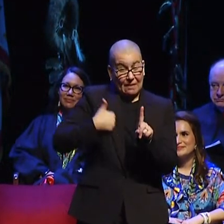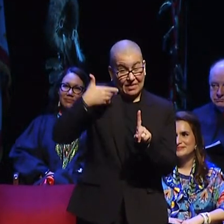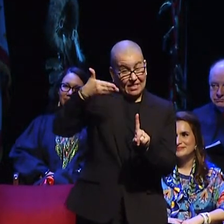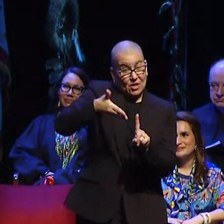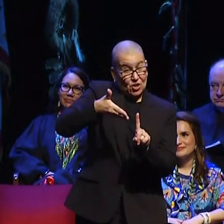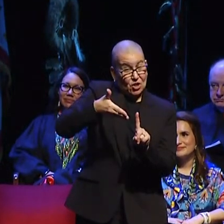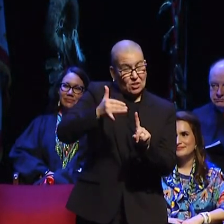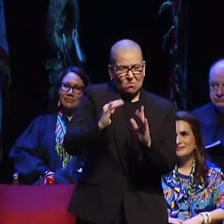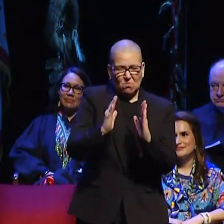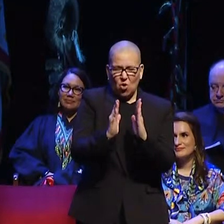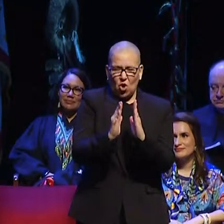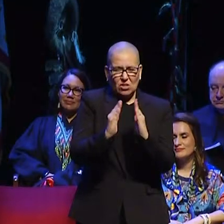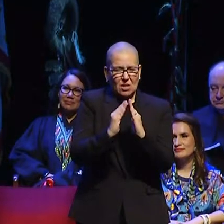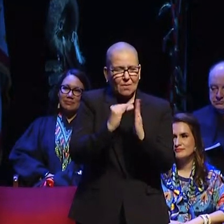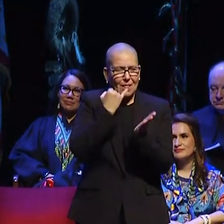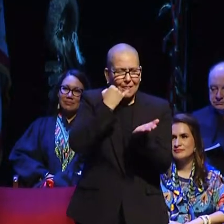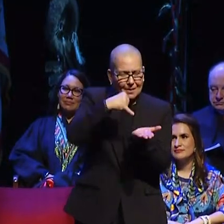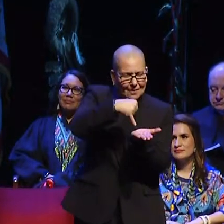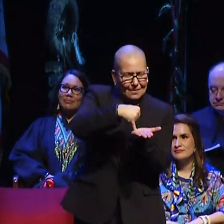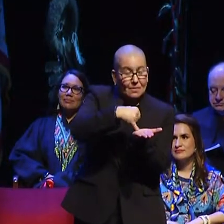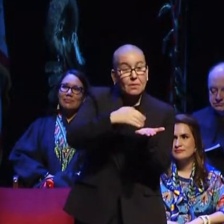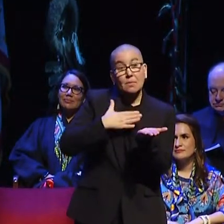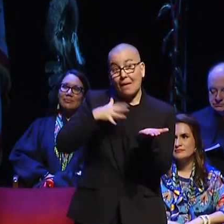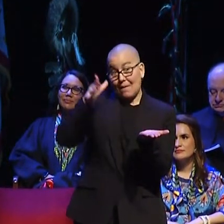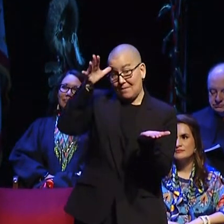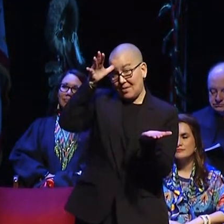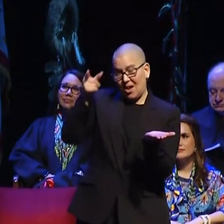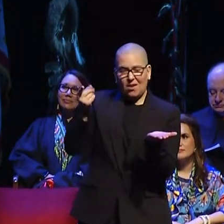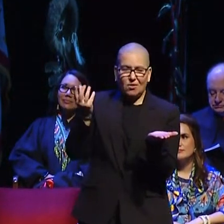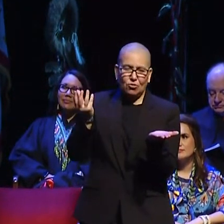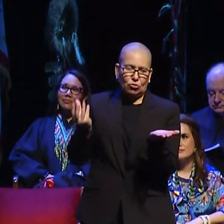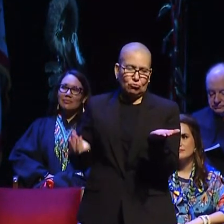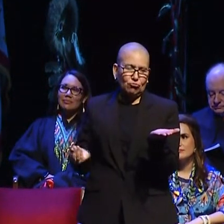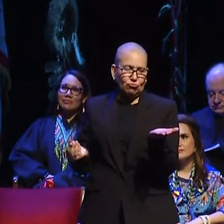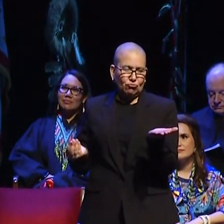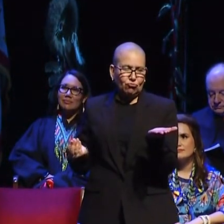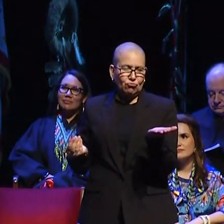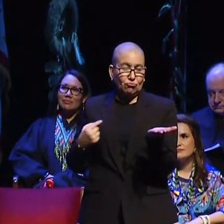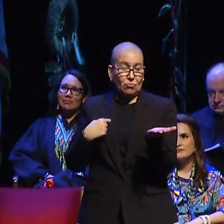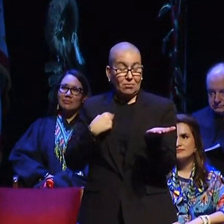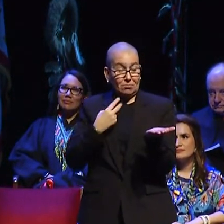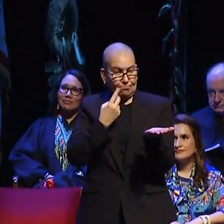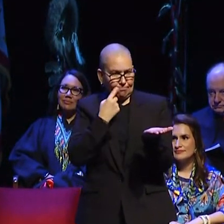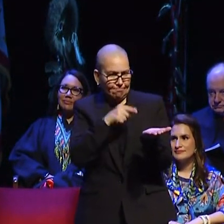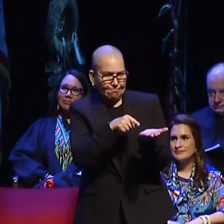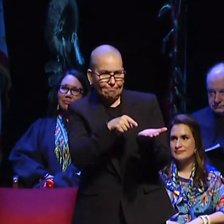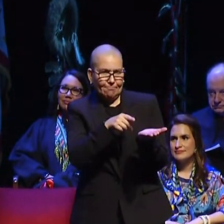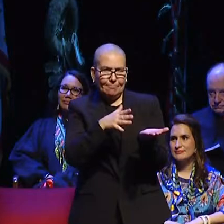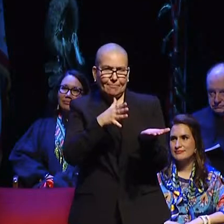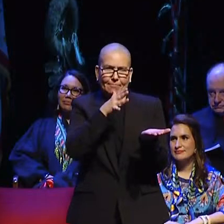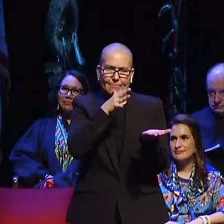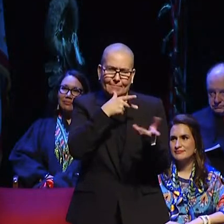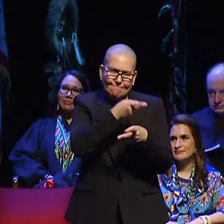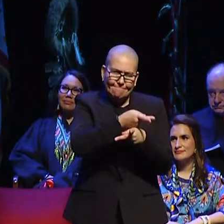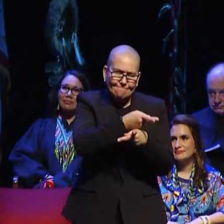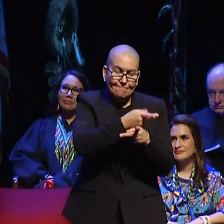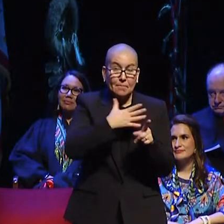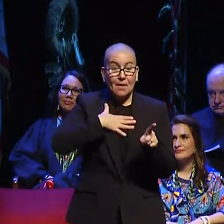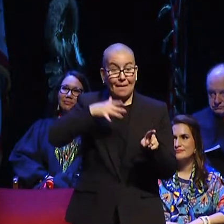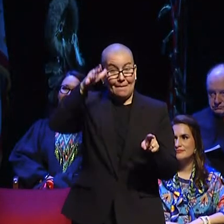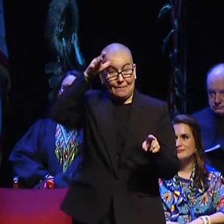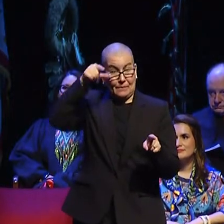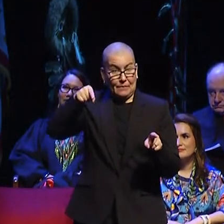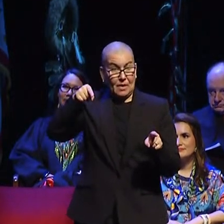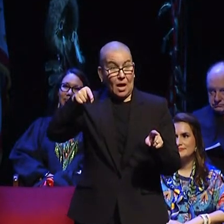And when my dad died, I watched my mom work tirelessly to hold our family together. My dad was a Korean War era veteran. He was